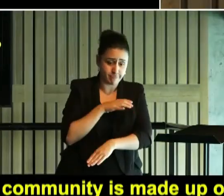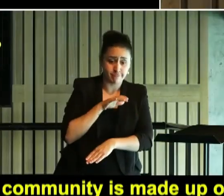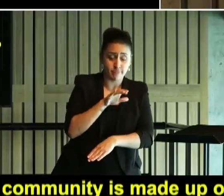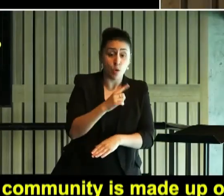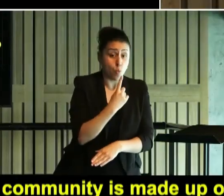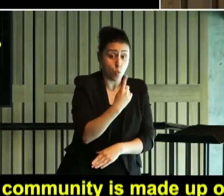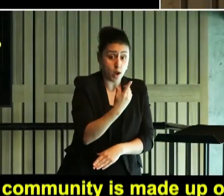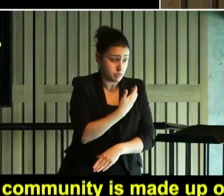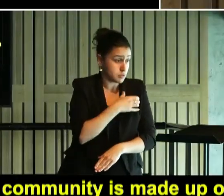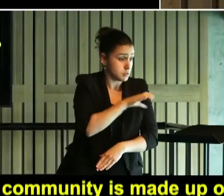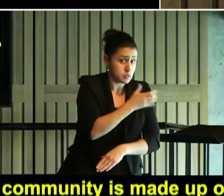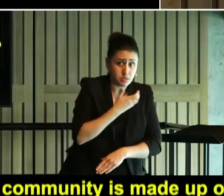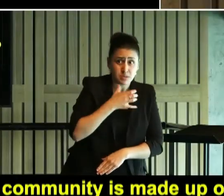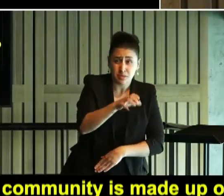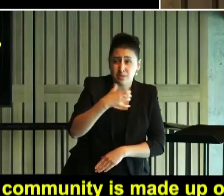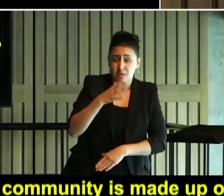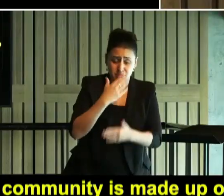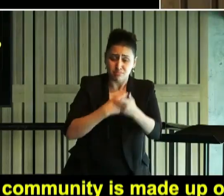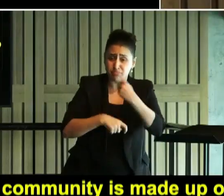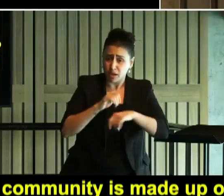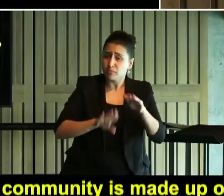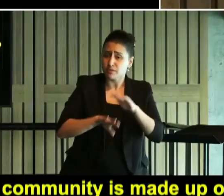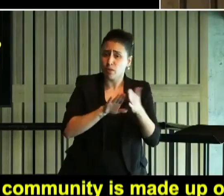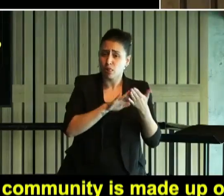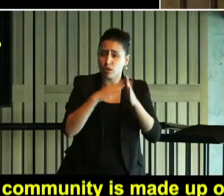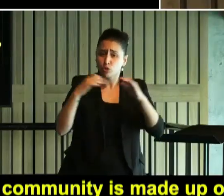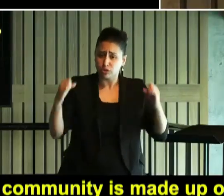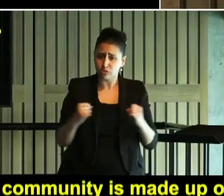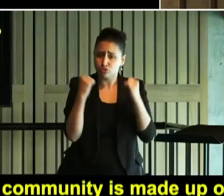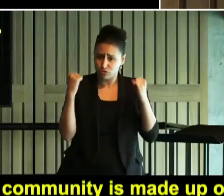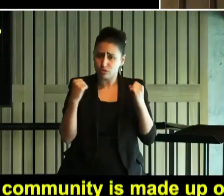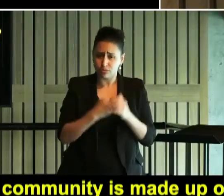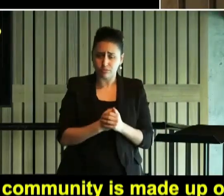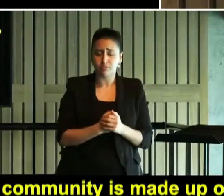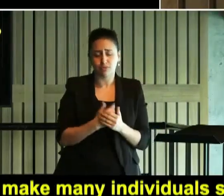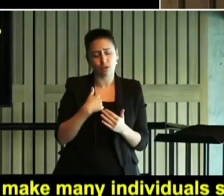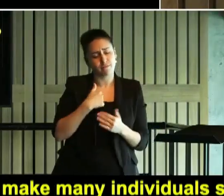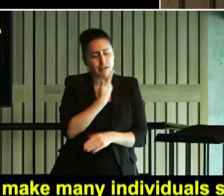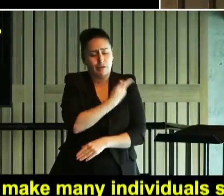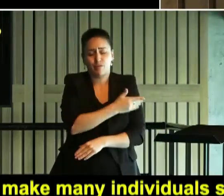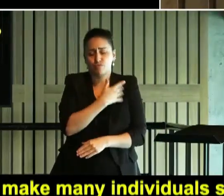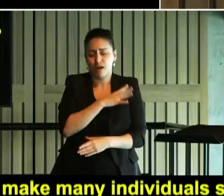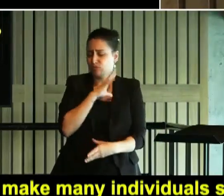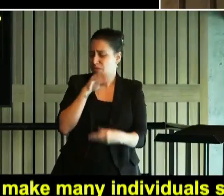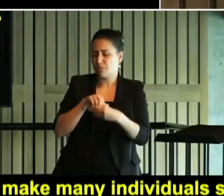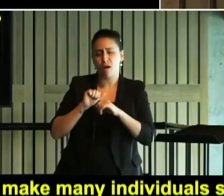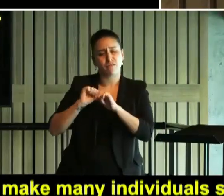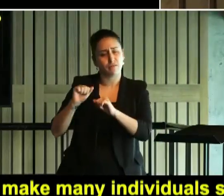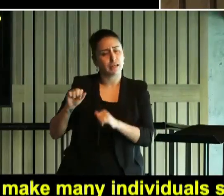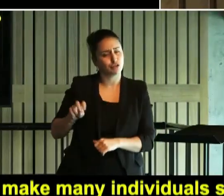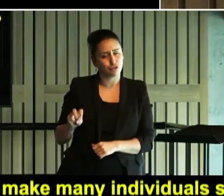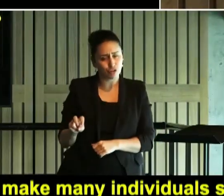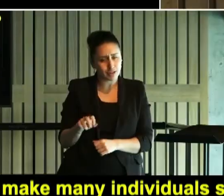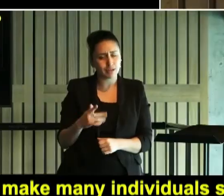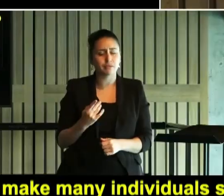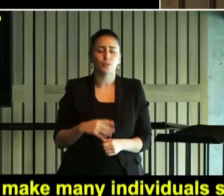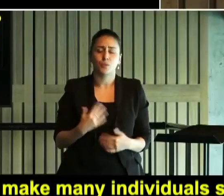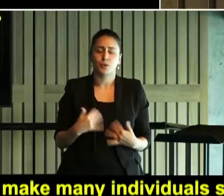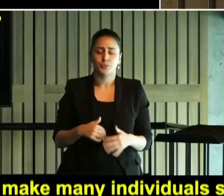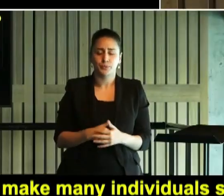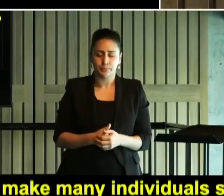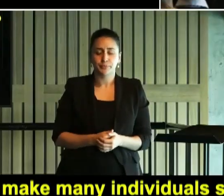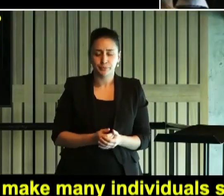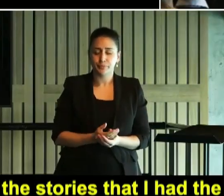community strong. So that's just the stories that I've had the absolute honour to be a part of and to witness and to see it all